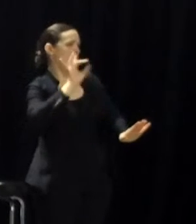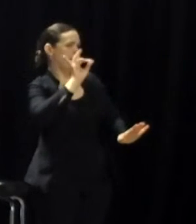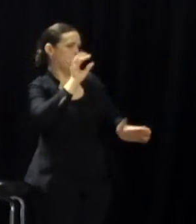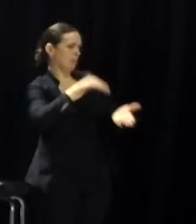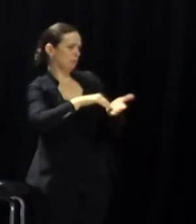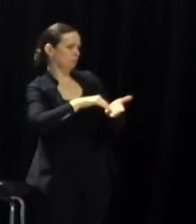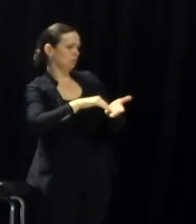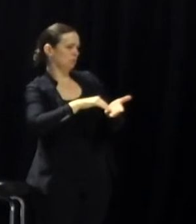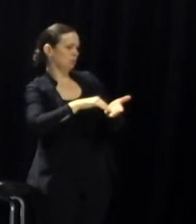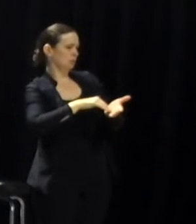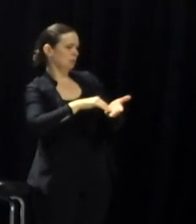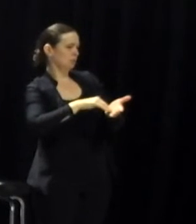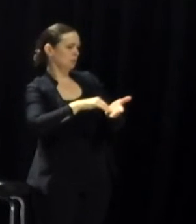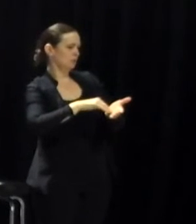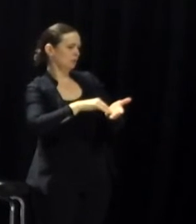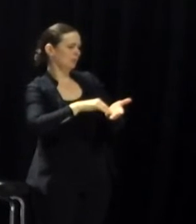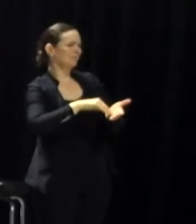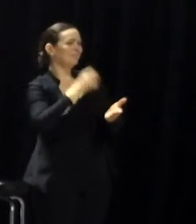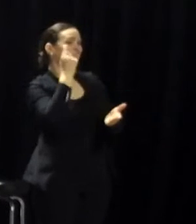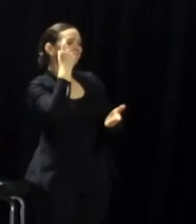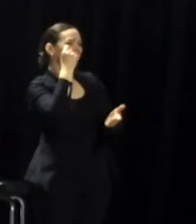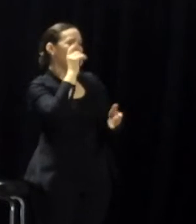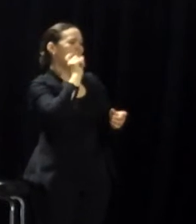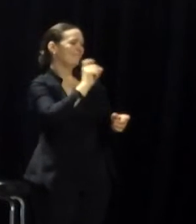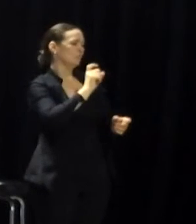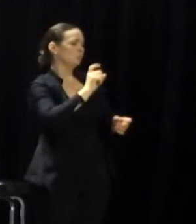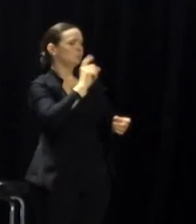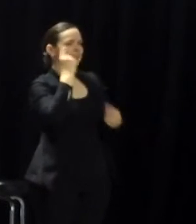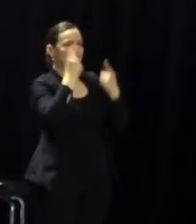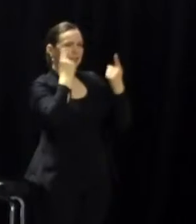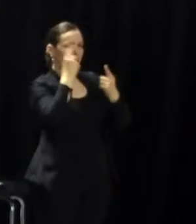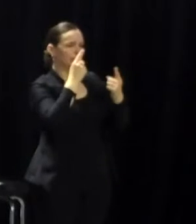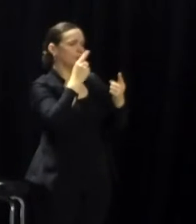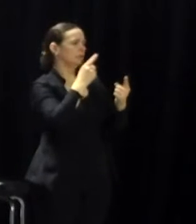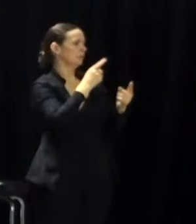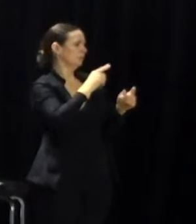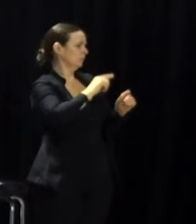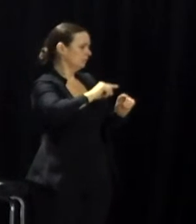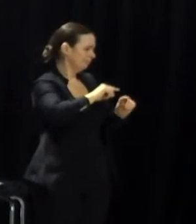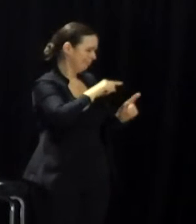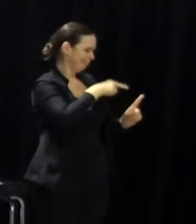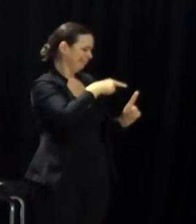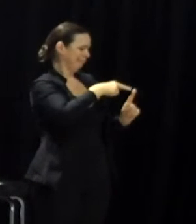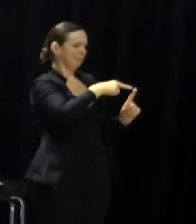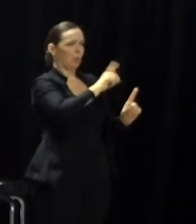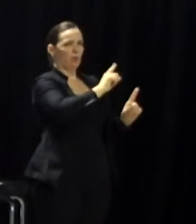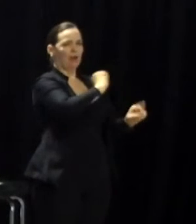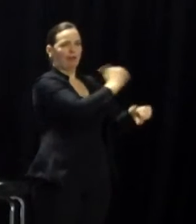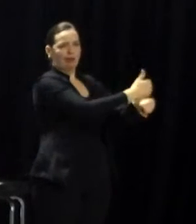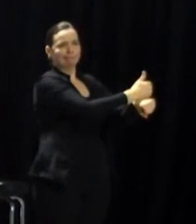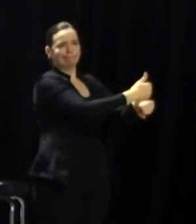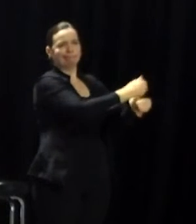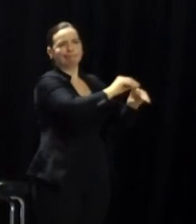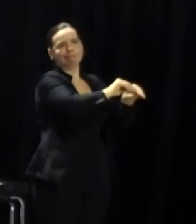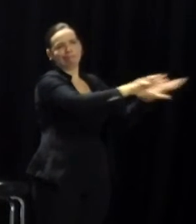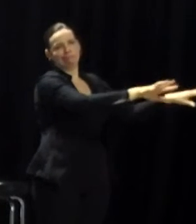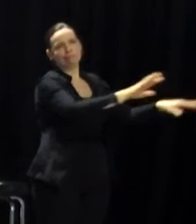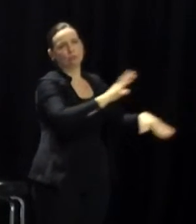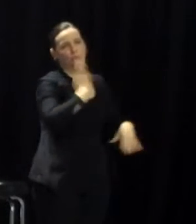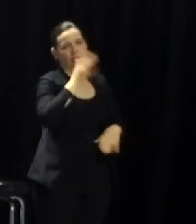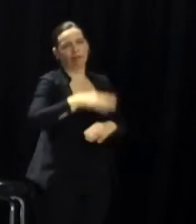the logistics of space, even in an arena. So what we would do